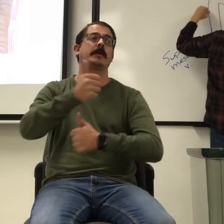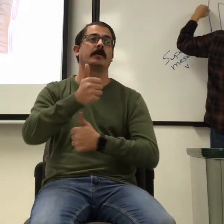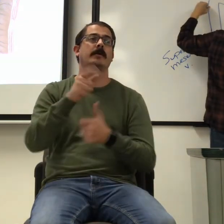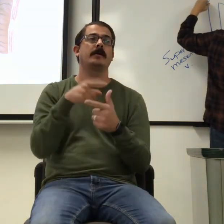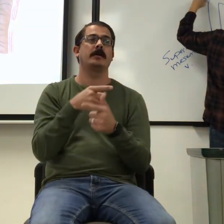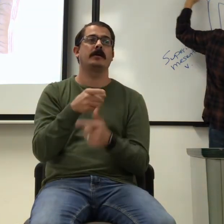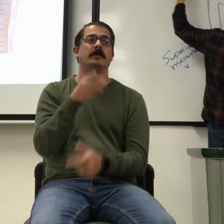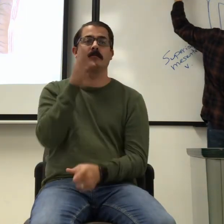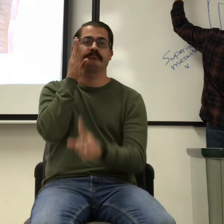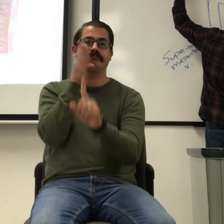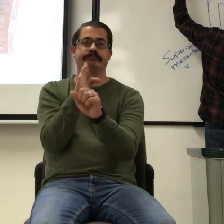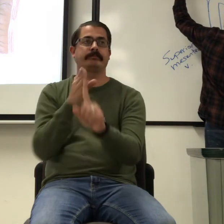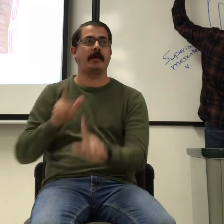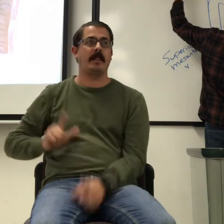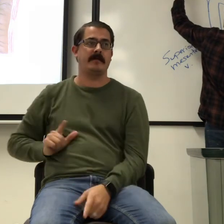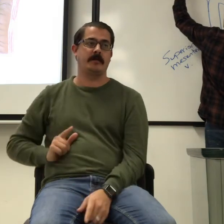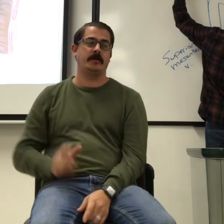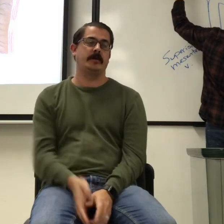liver.